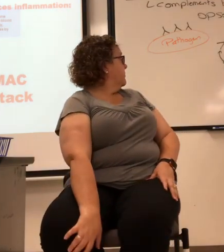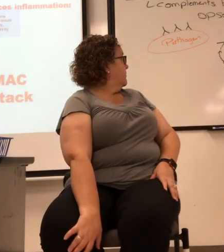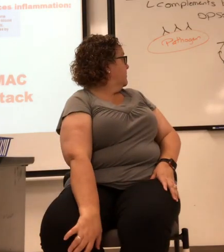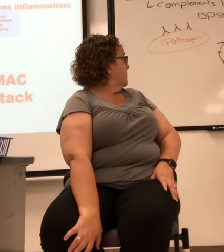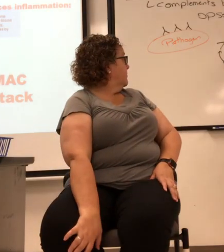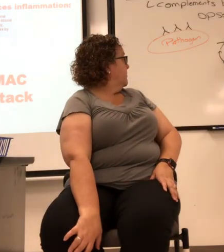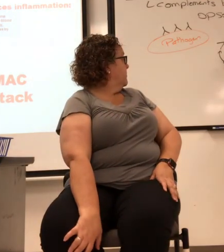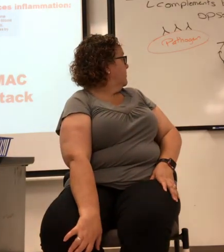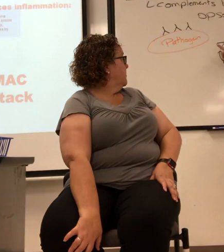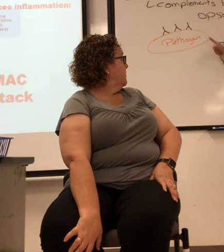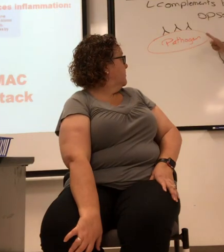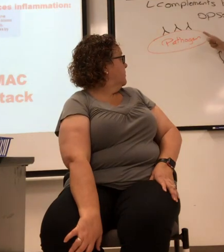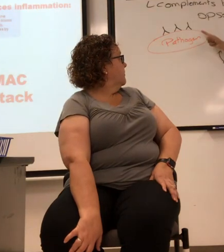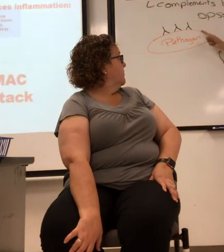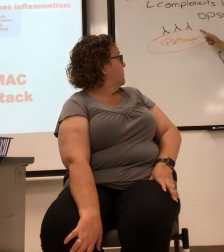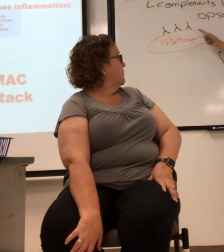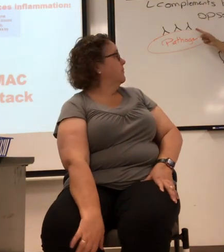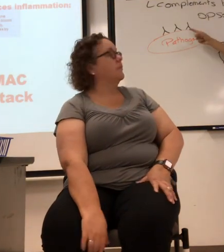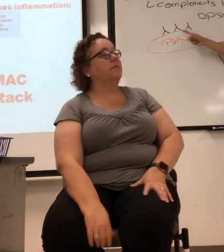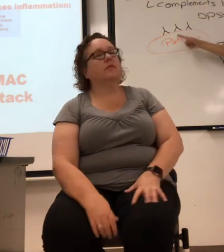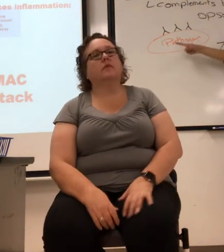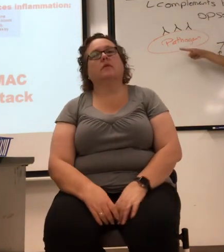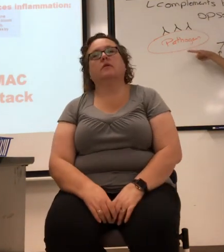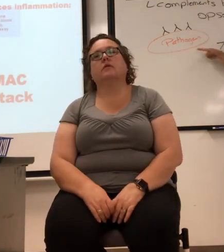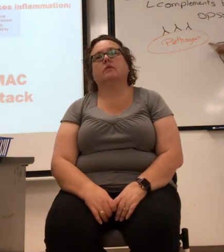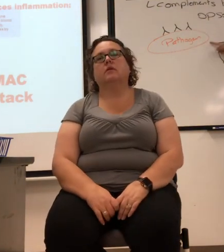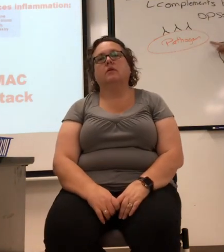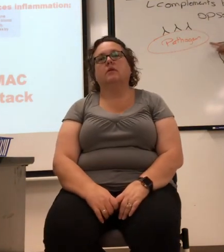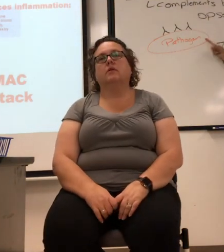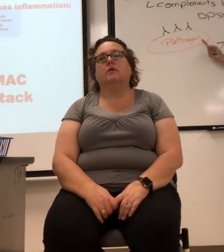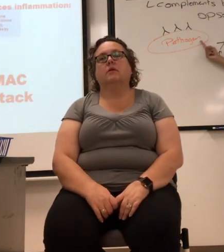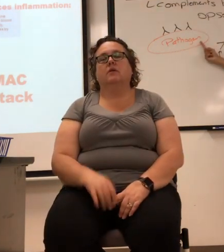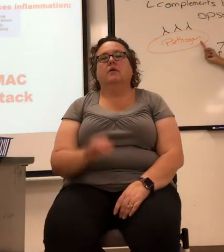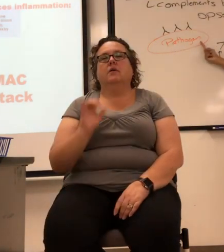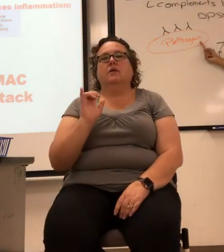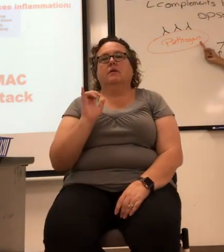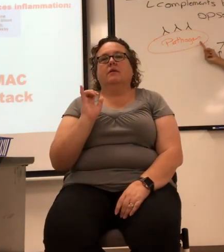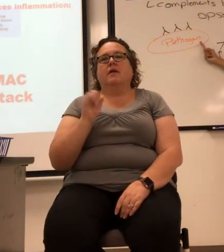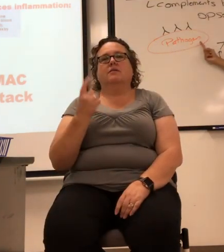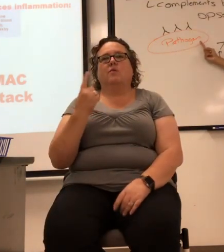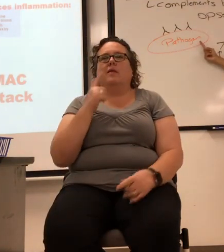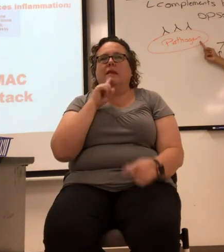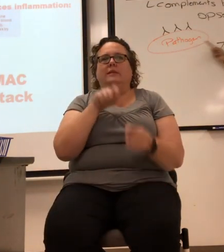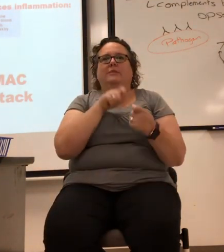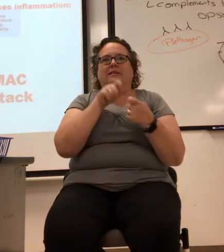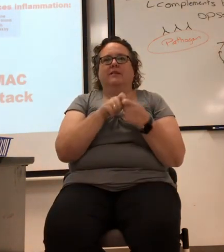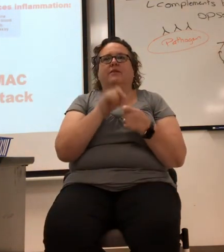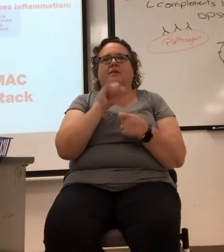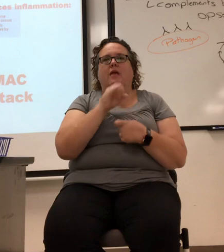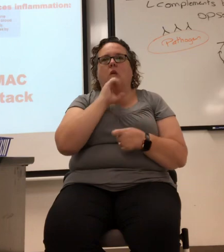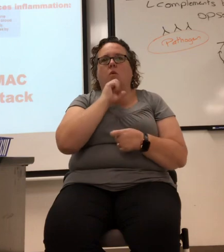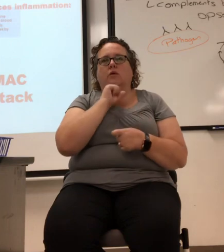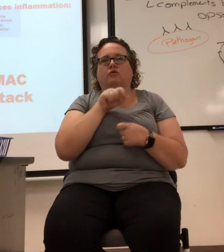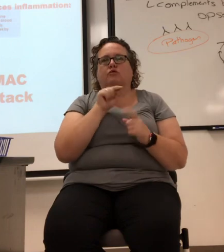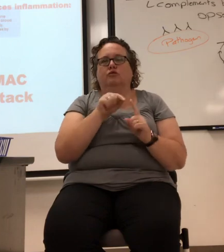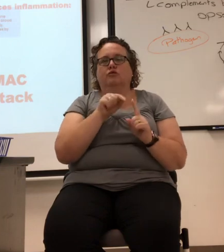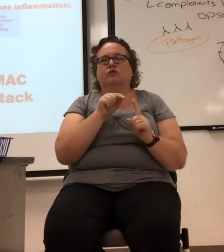And that's the end that is specific to this pathogen, this orange pathogen. Now the